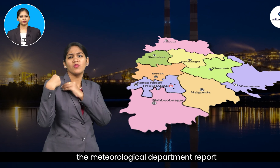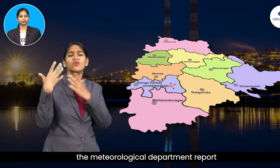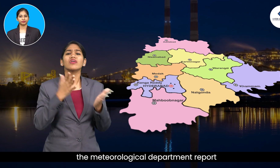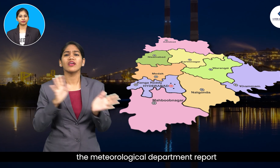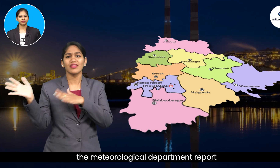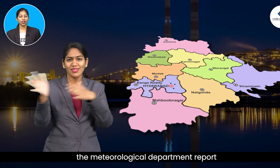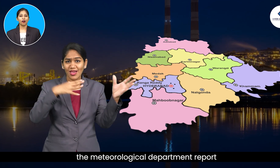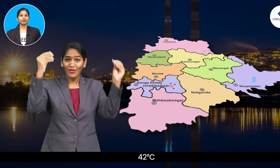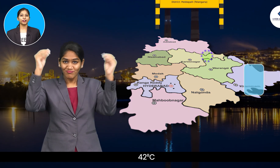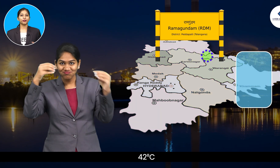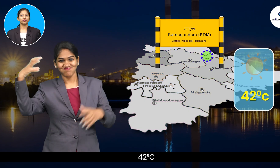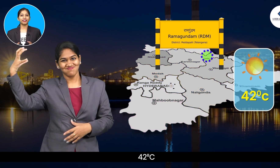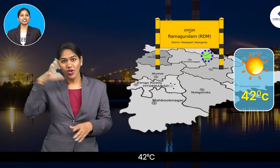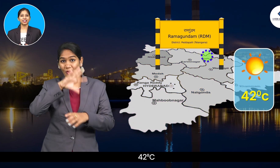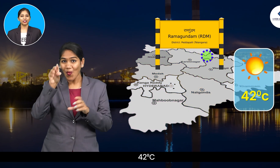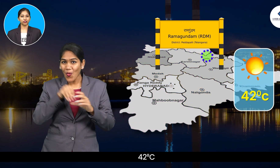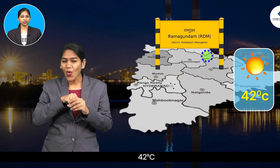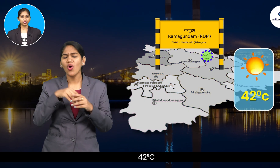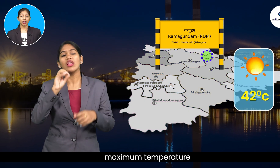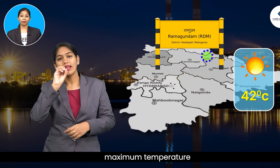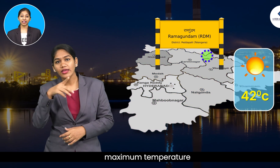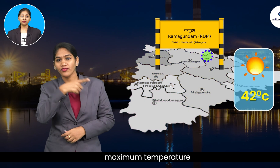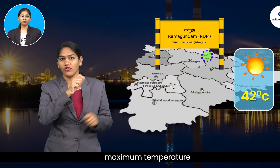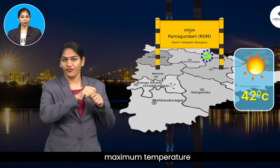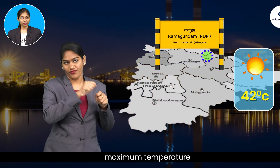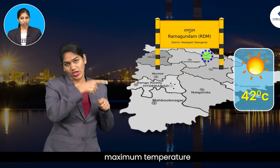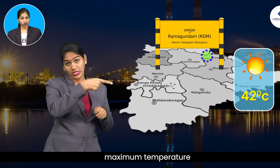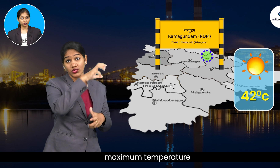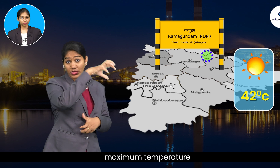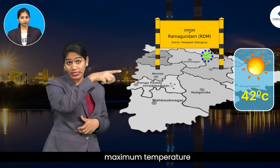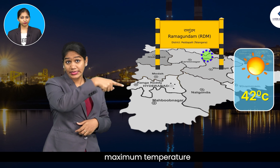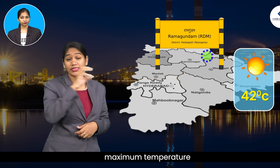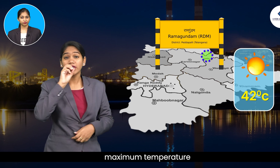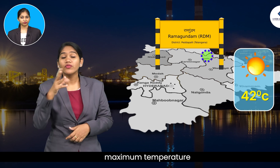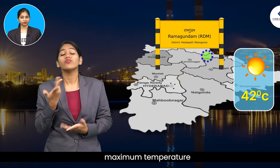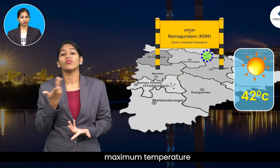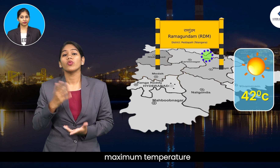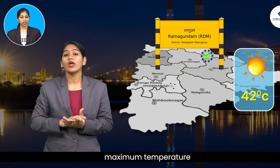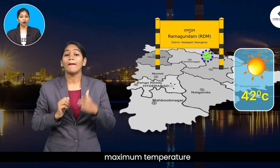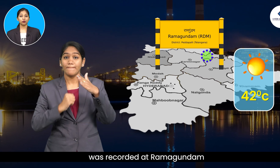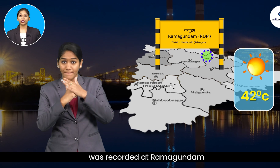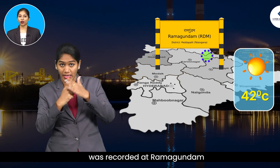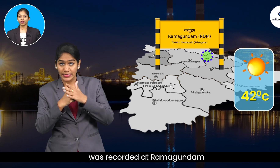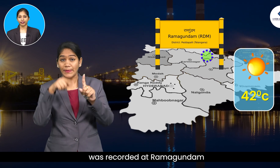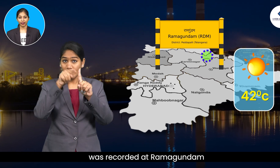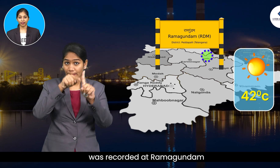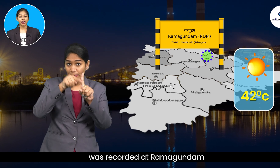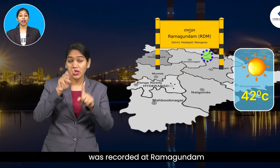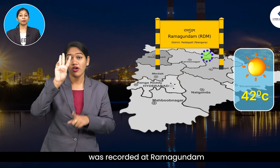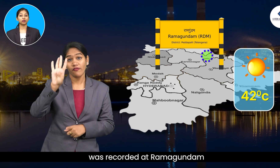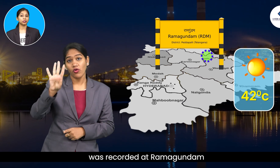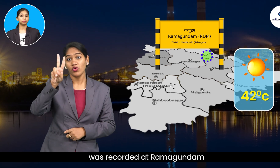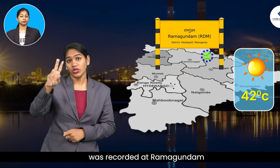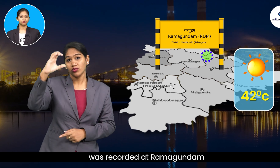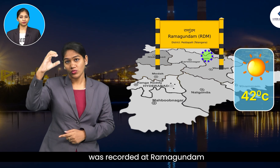42 degrees Celsius Maximum temperature Was recorded at